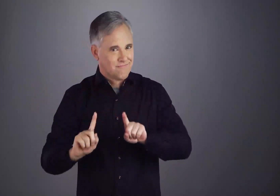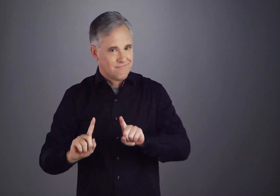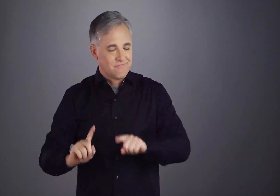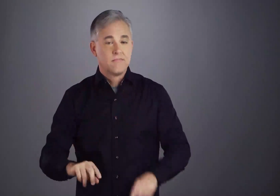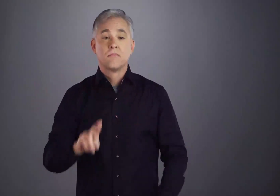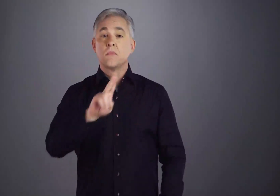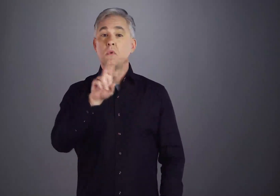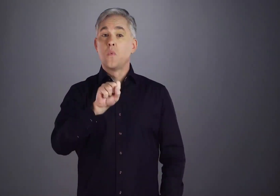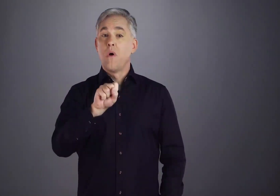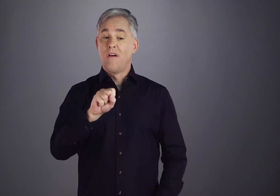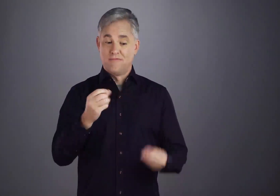taking shape in Asia.